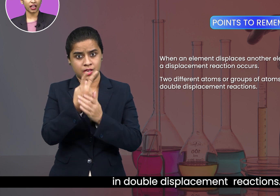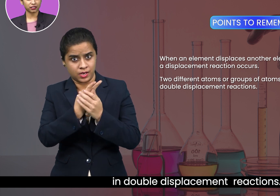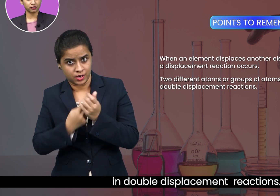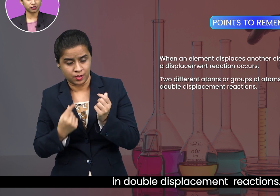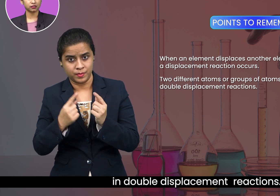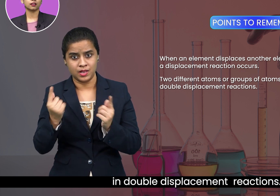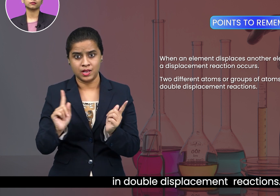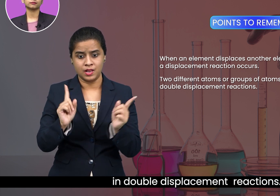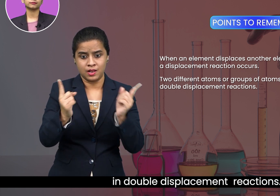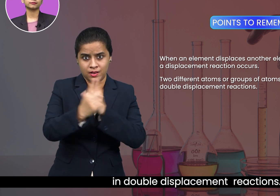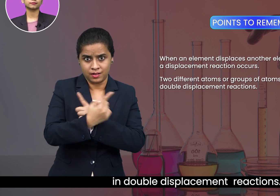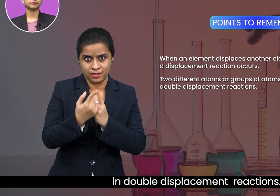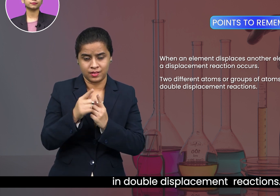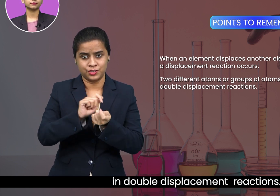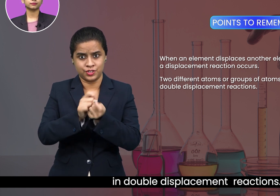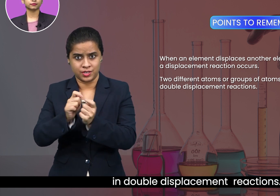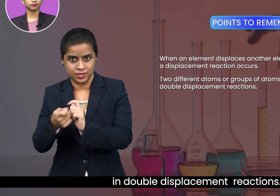displacement reactions.